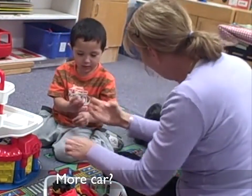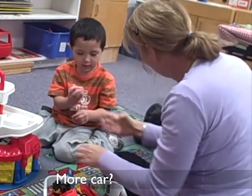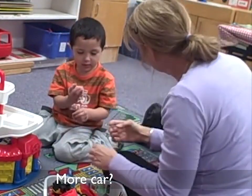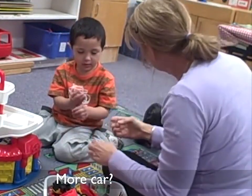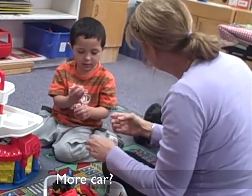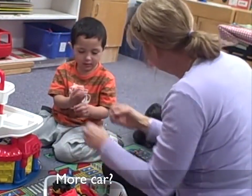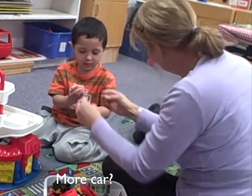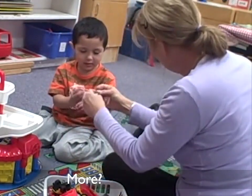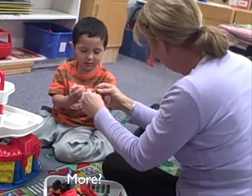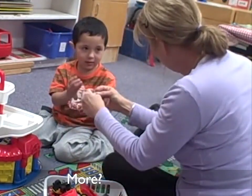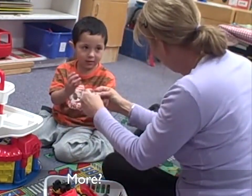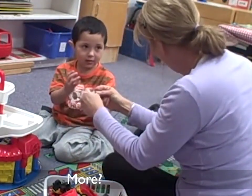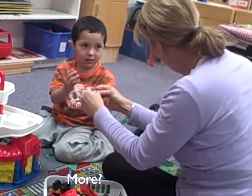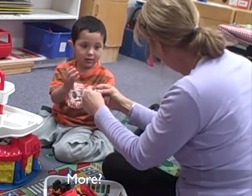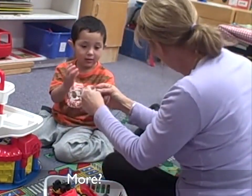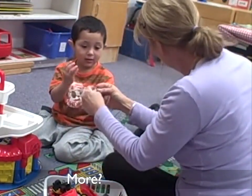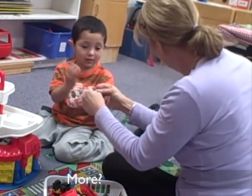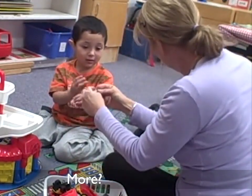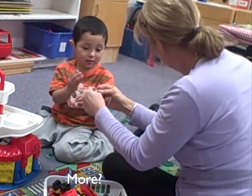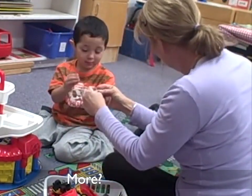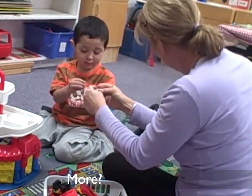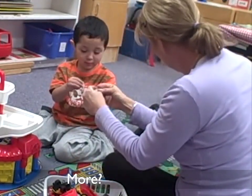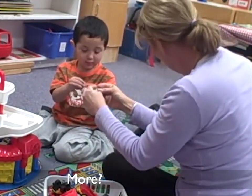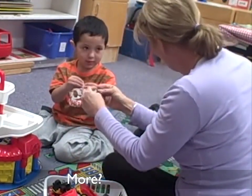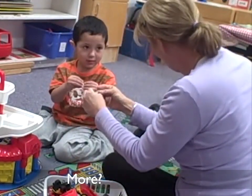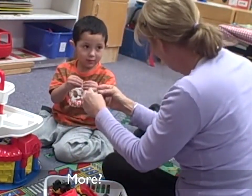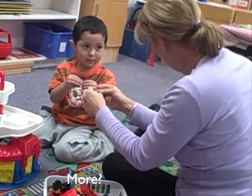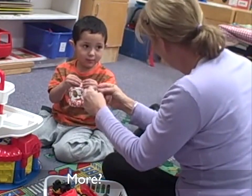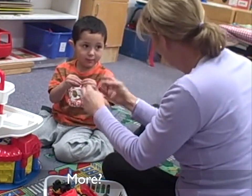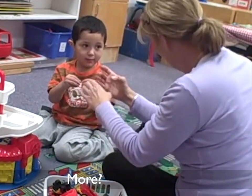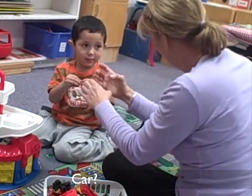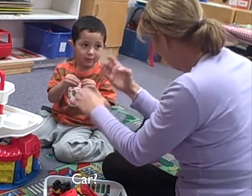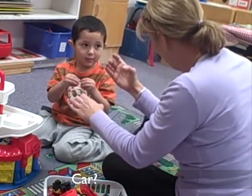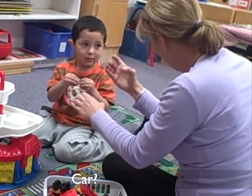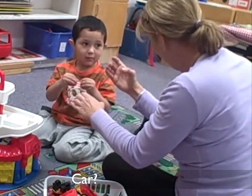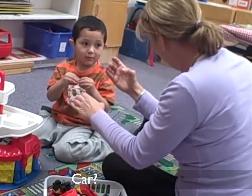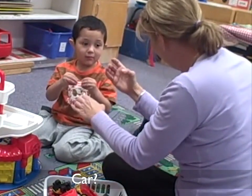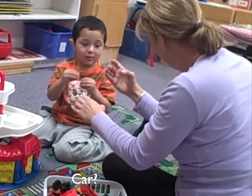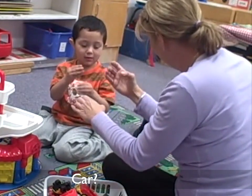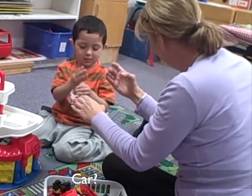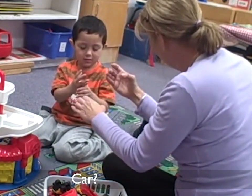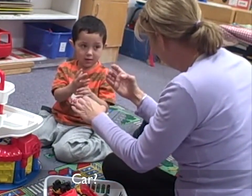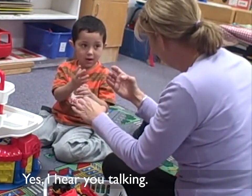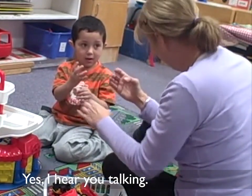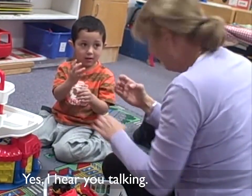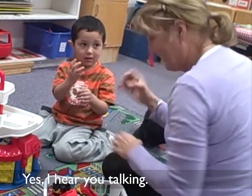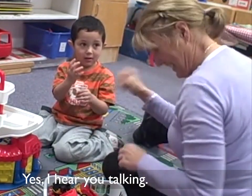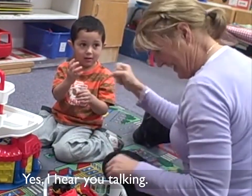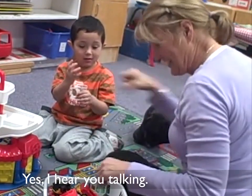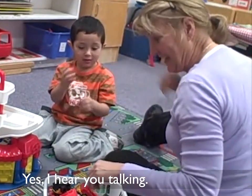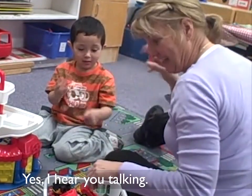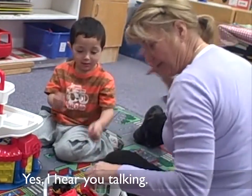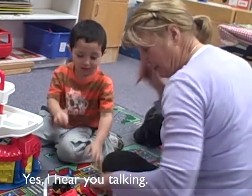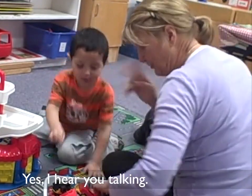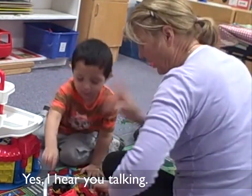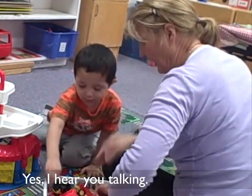car? More? More? Car? Yes, I hear you